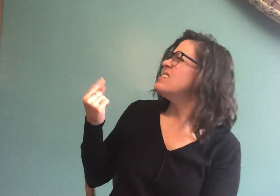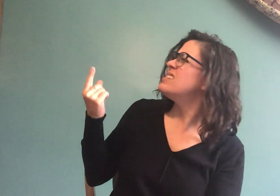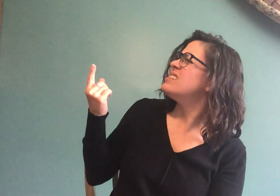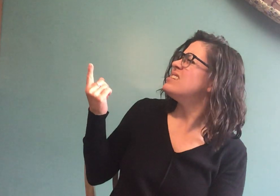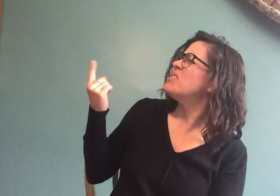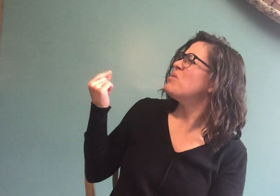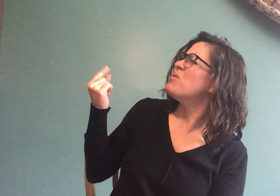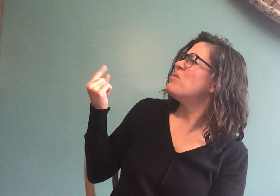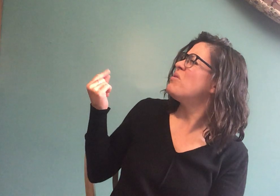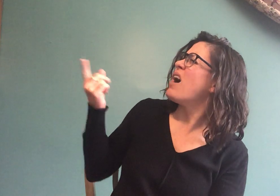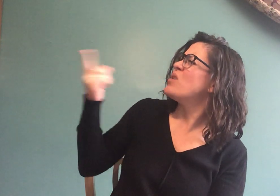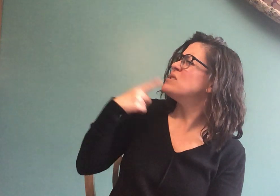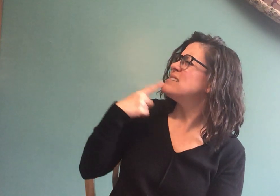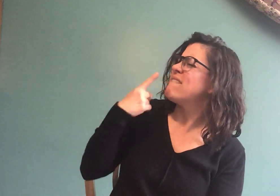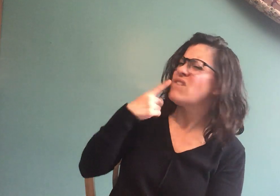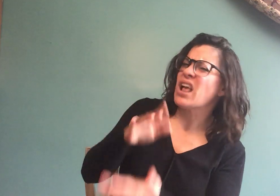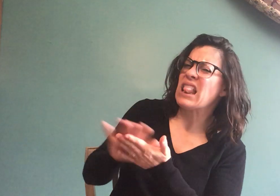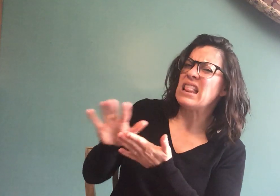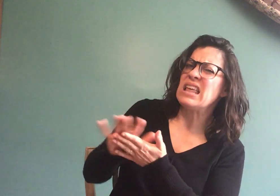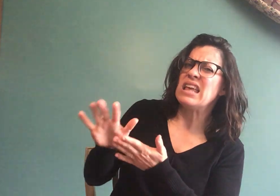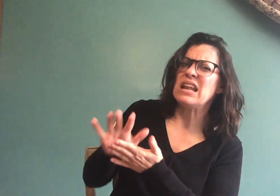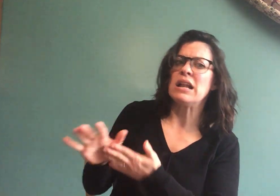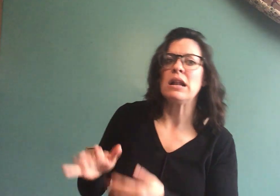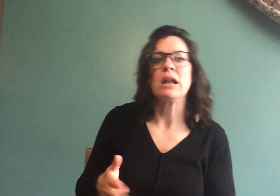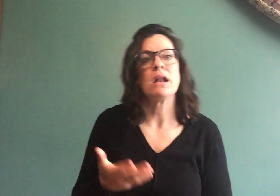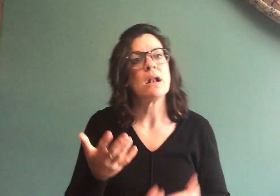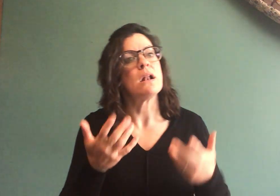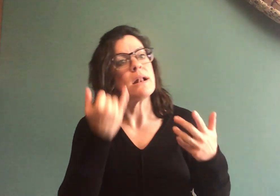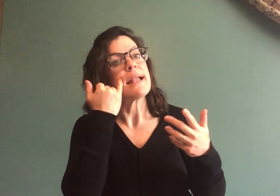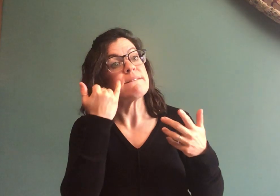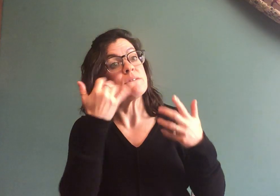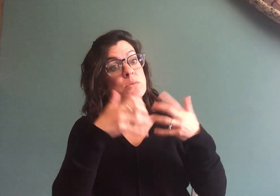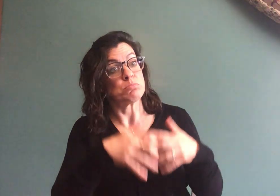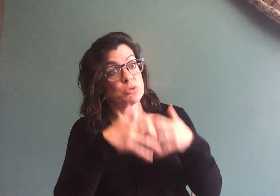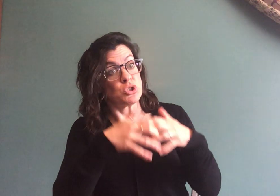blade. What can I do better than just turning it off?